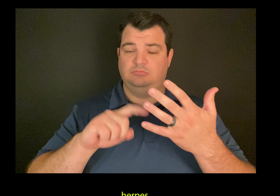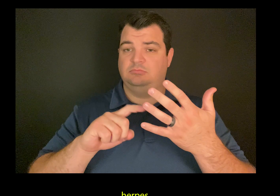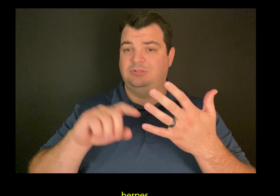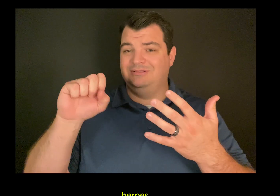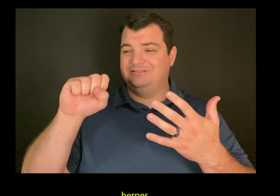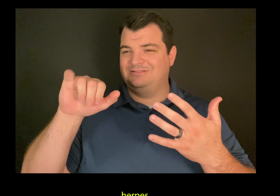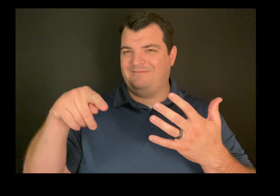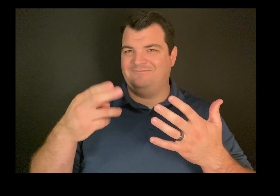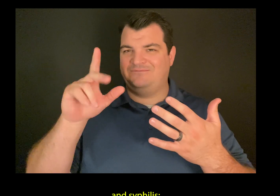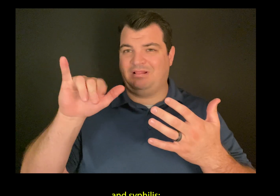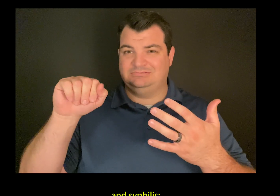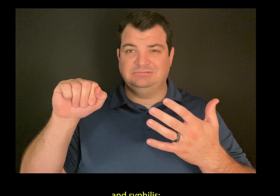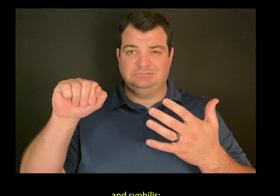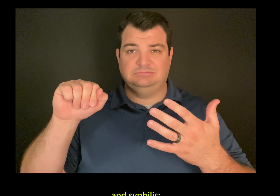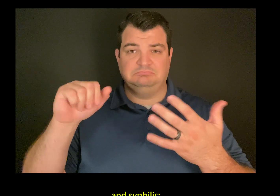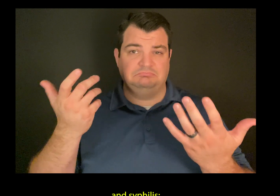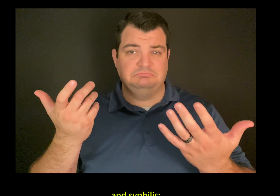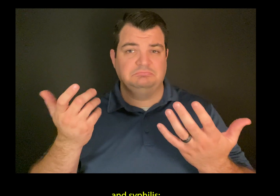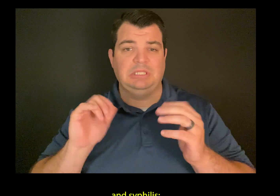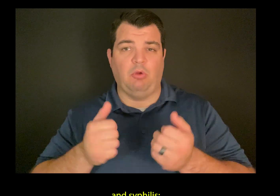herpes, and syphilis.